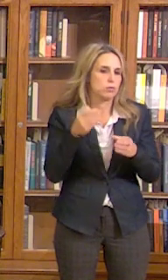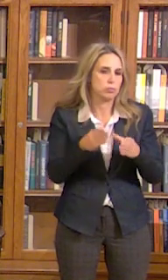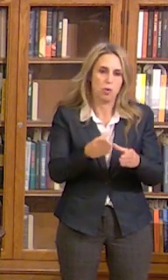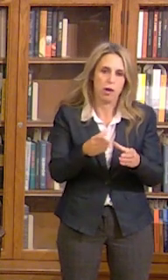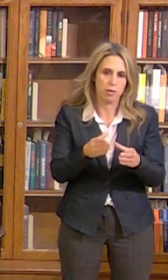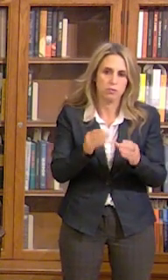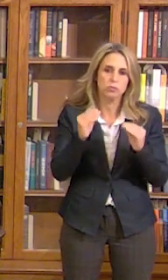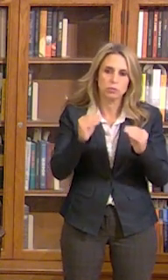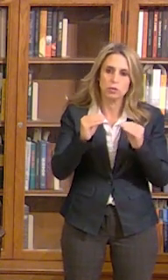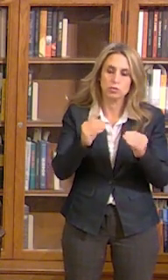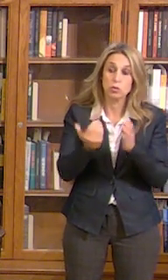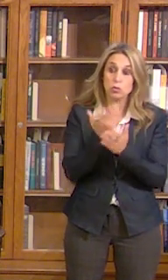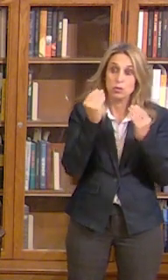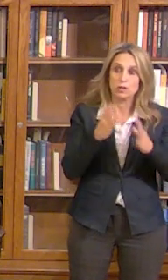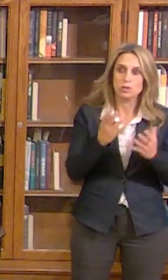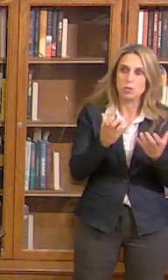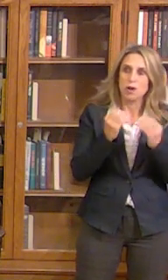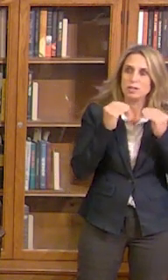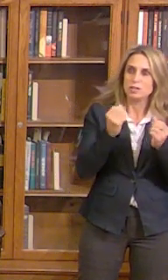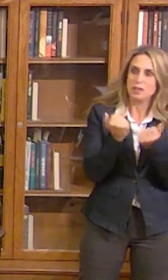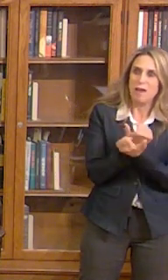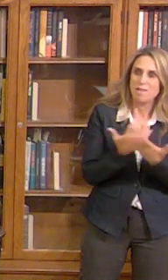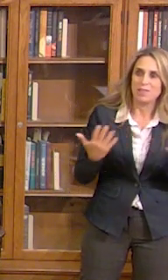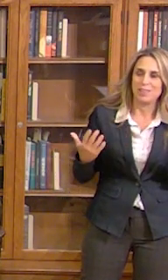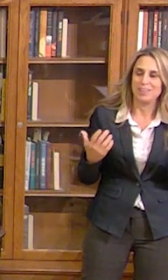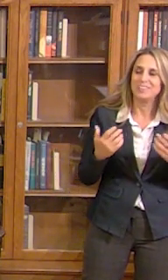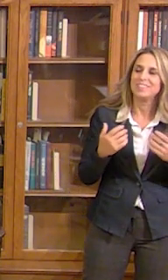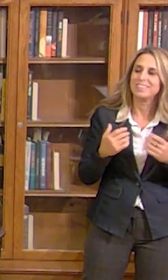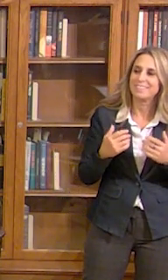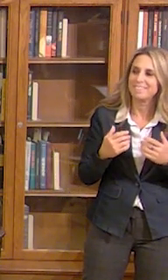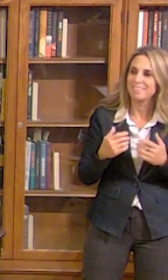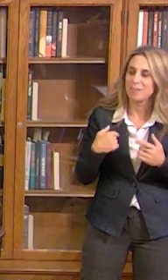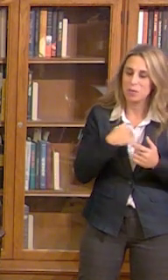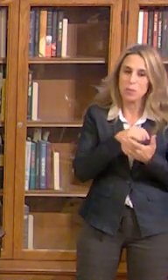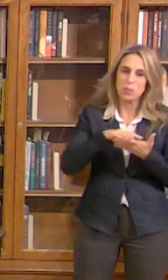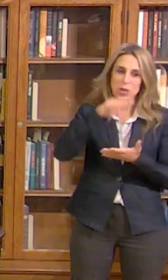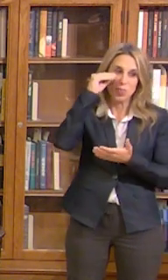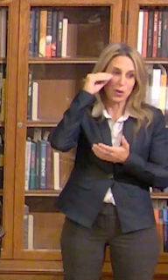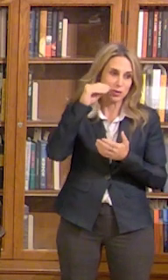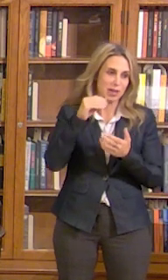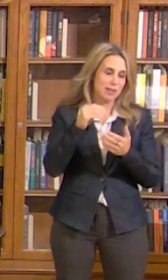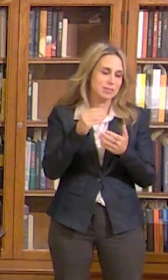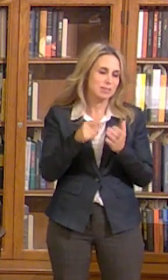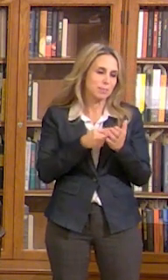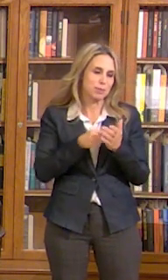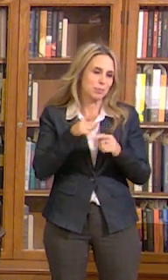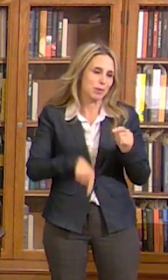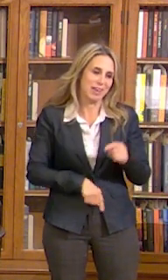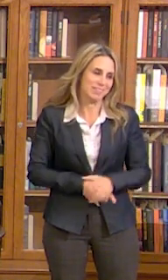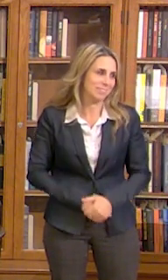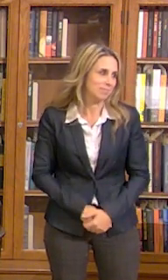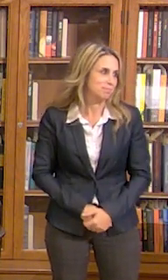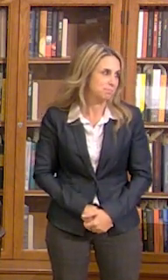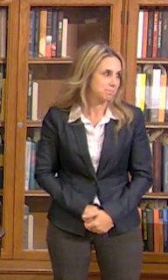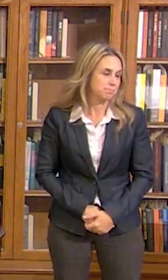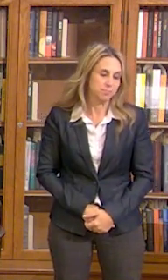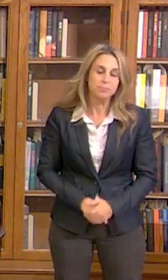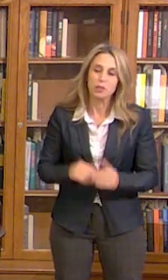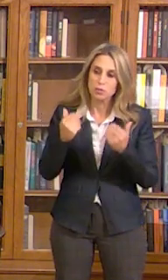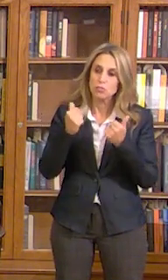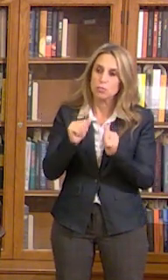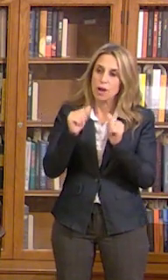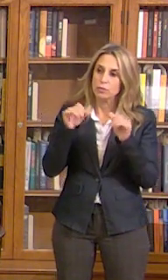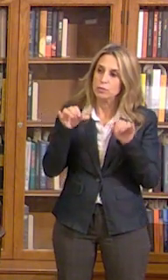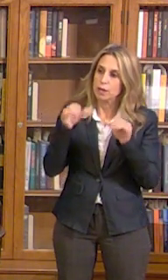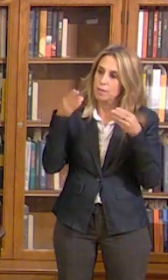because new teachers always want to teach everything and and we learn at some point we can't so just try to